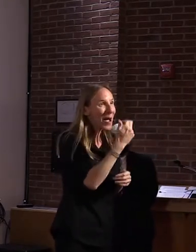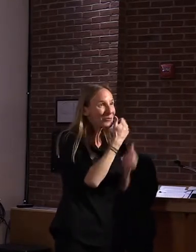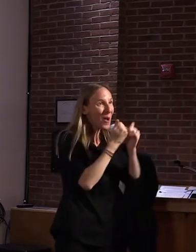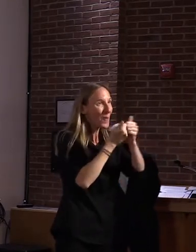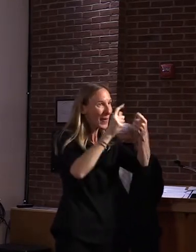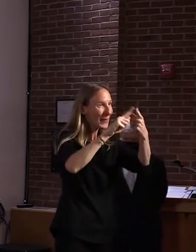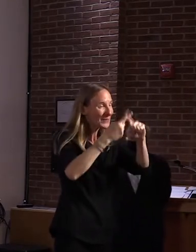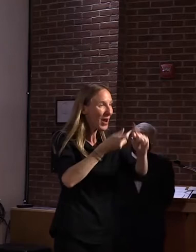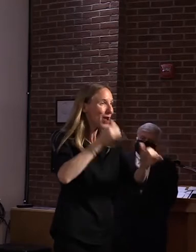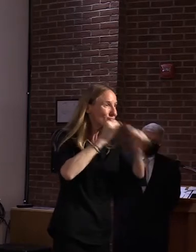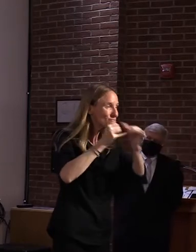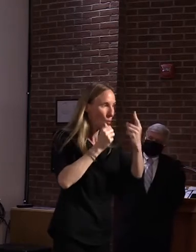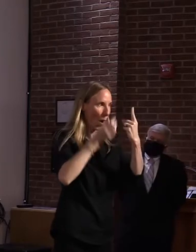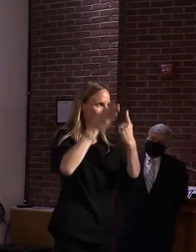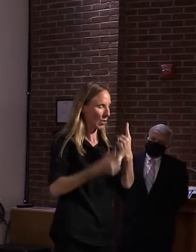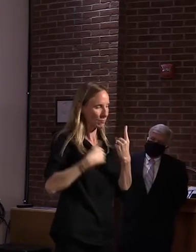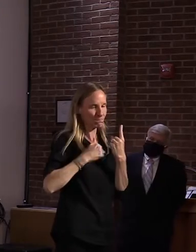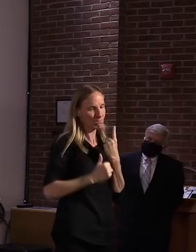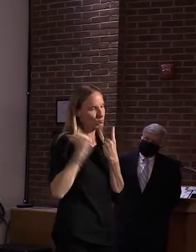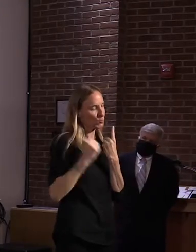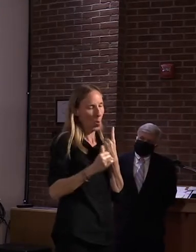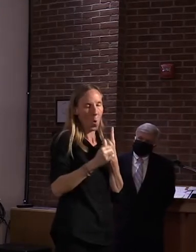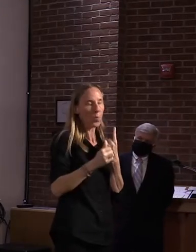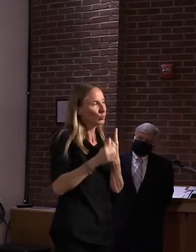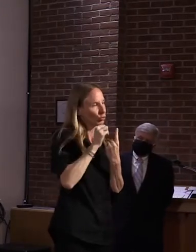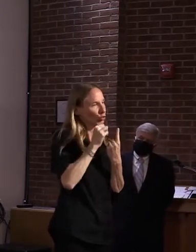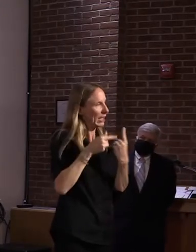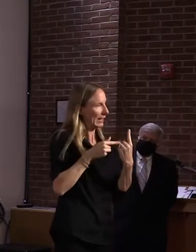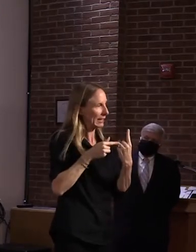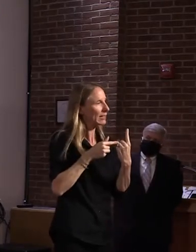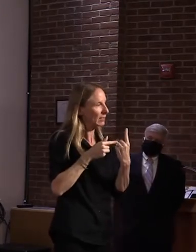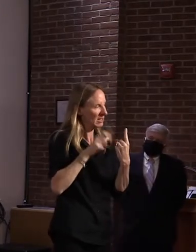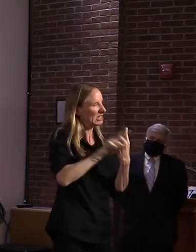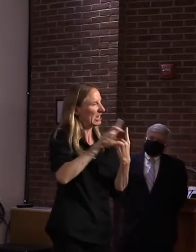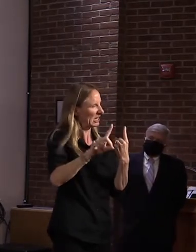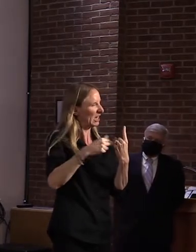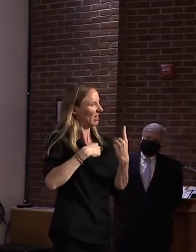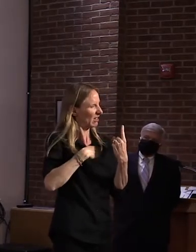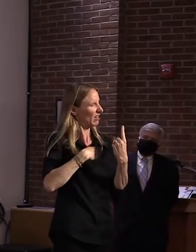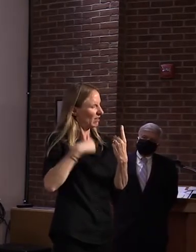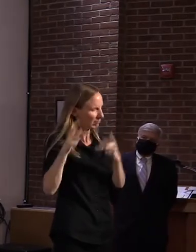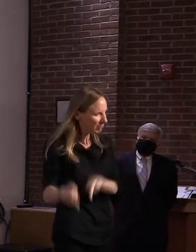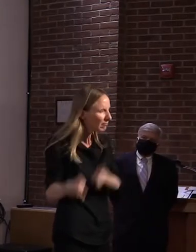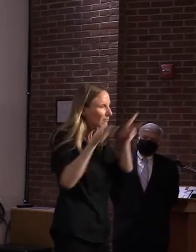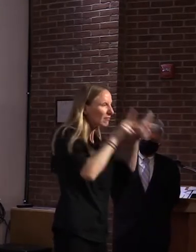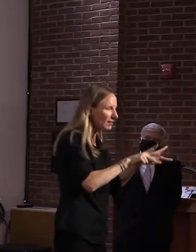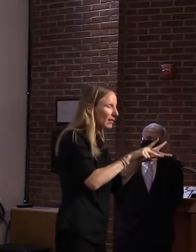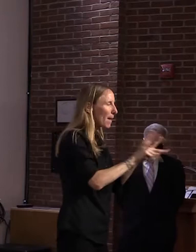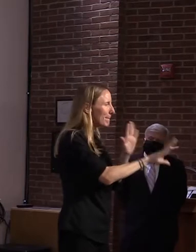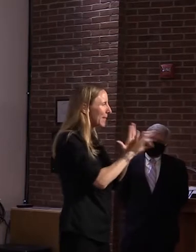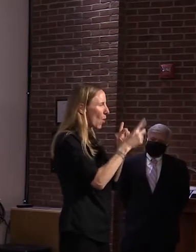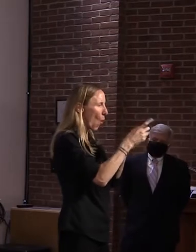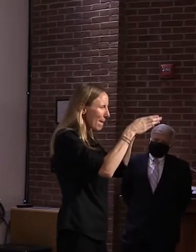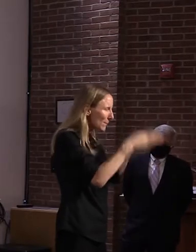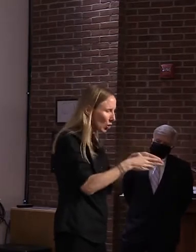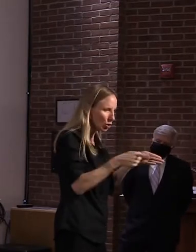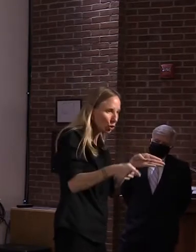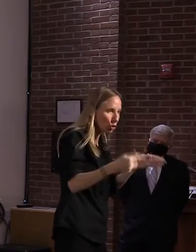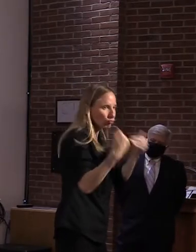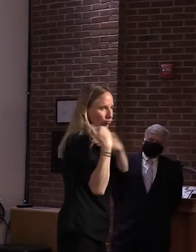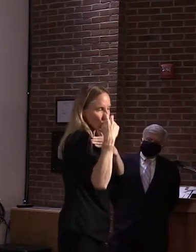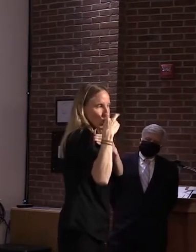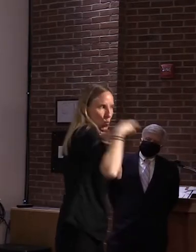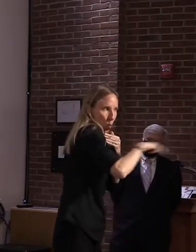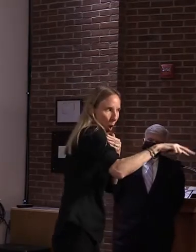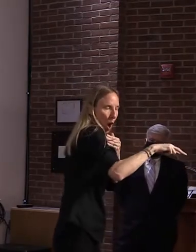or bar. Designate an adult to be a water watcher, so there's always someone to concentrate on